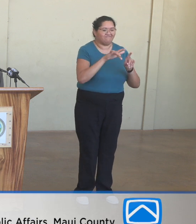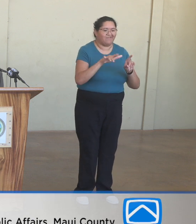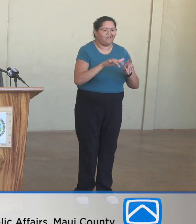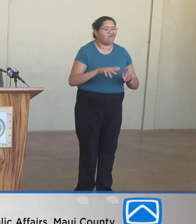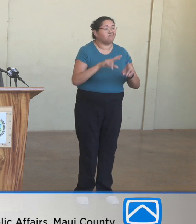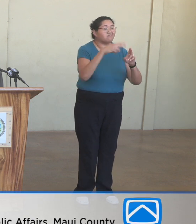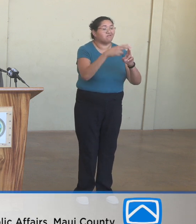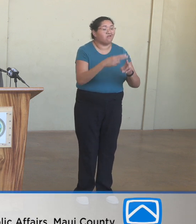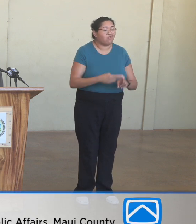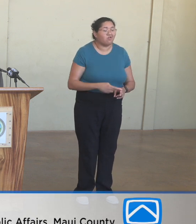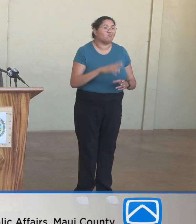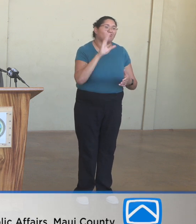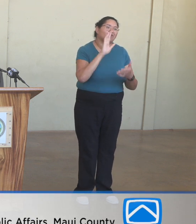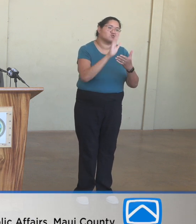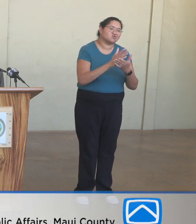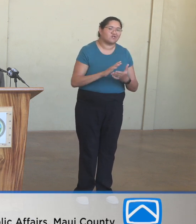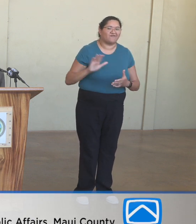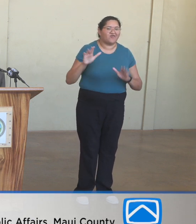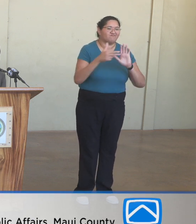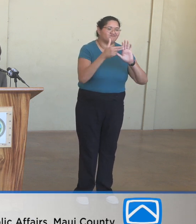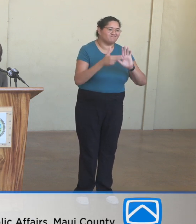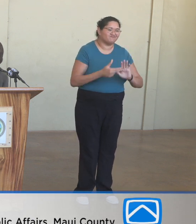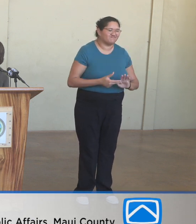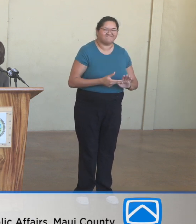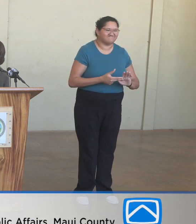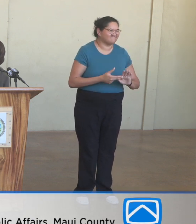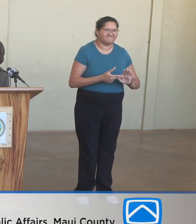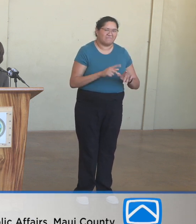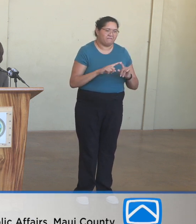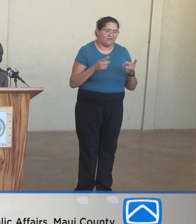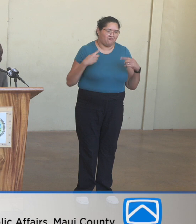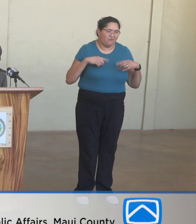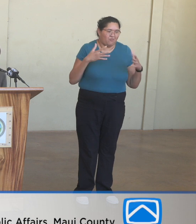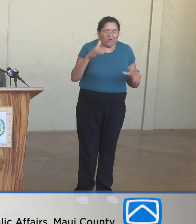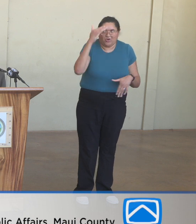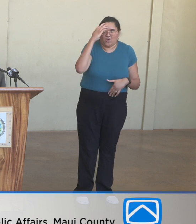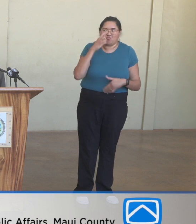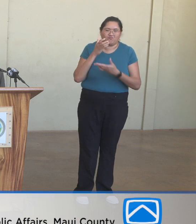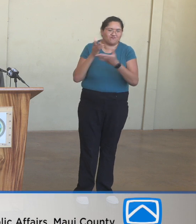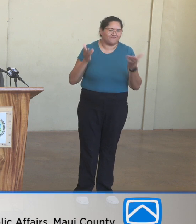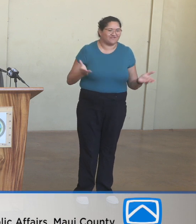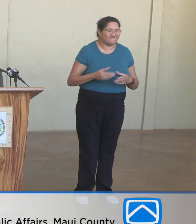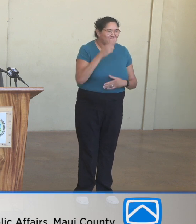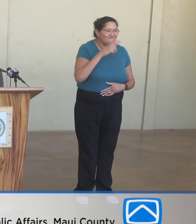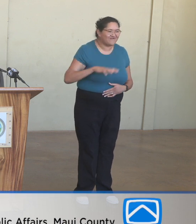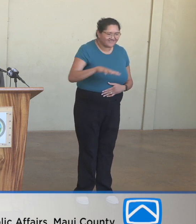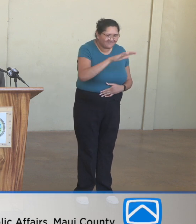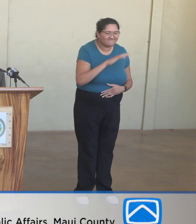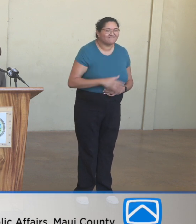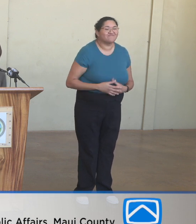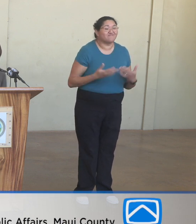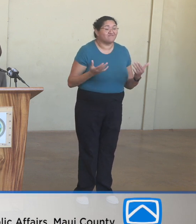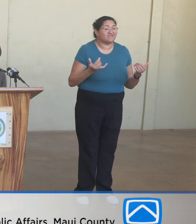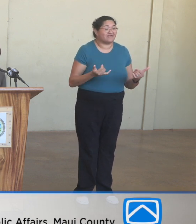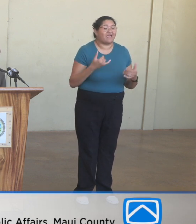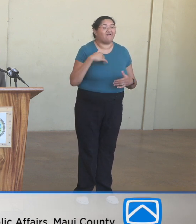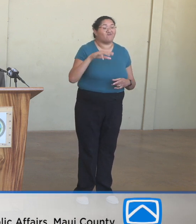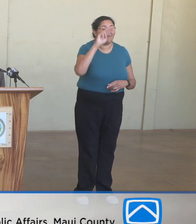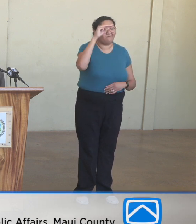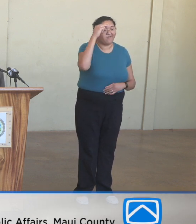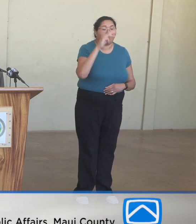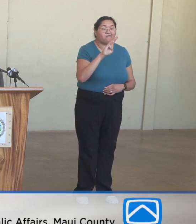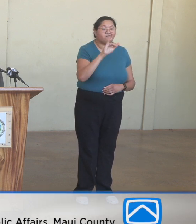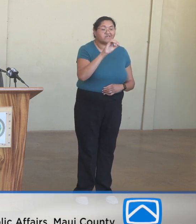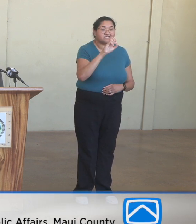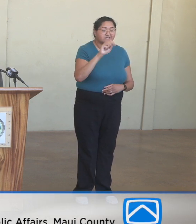of names and sharing their titles, but they are no strangers to Hawaiʻi. Today we have, with Mayor Bissen, we'll